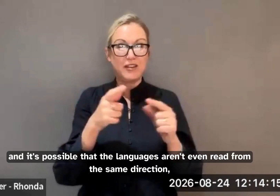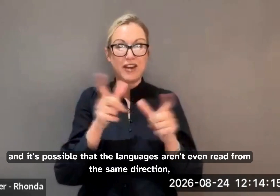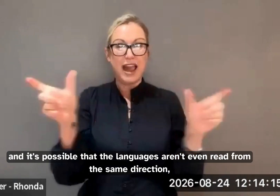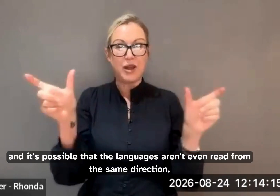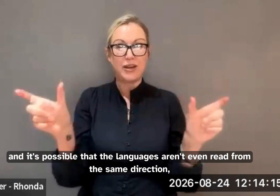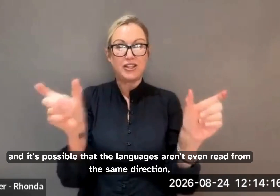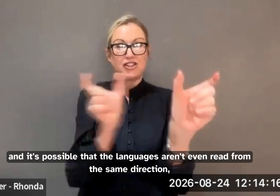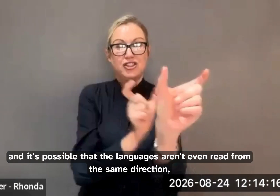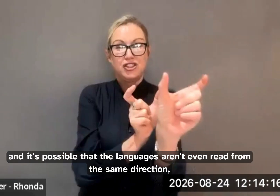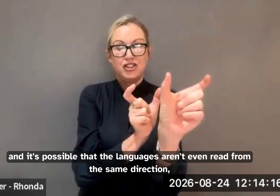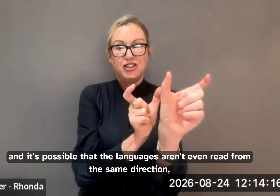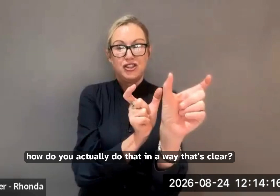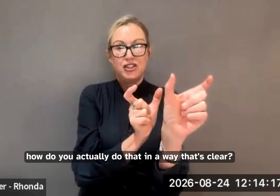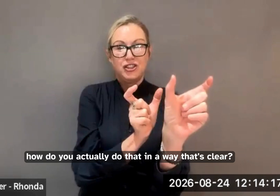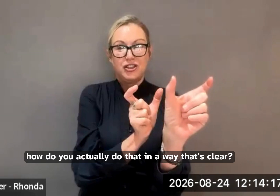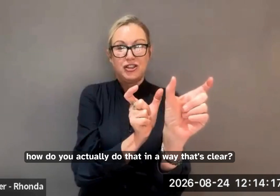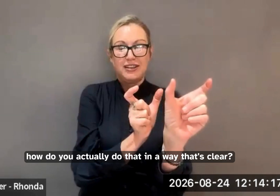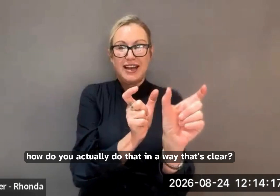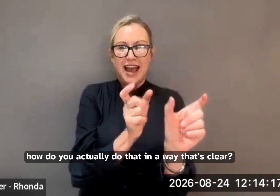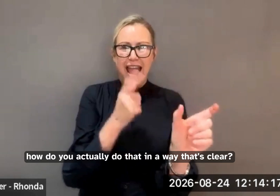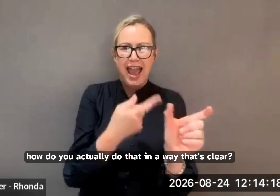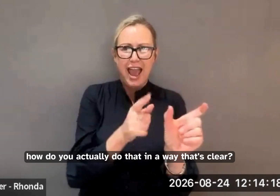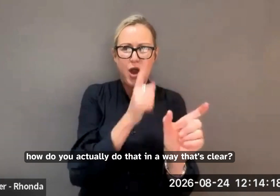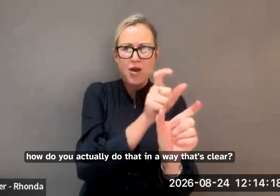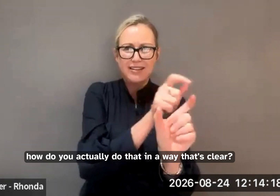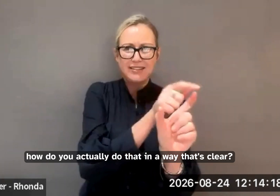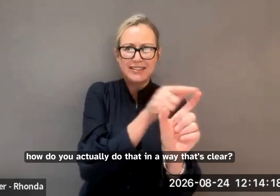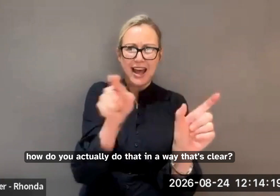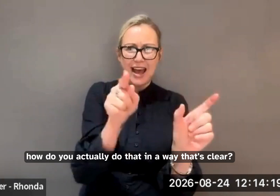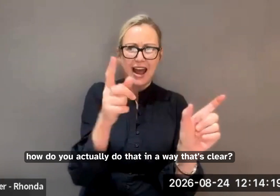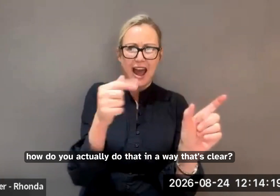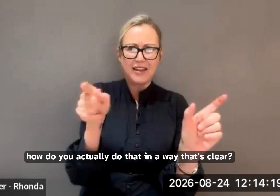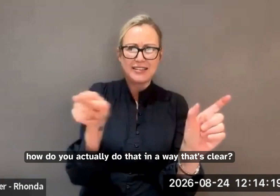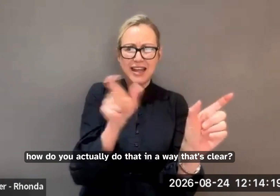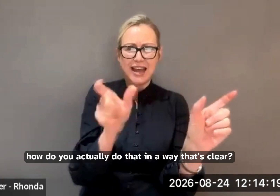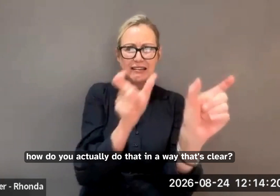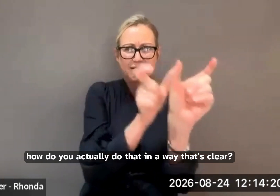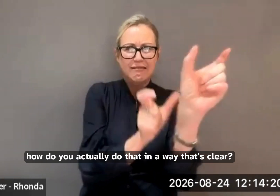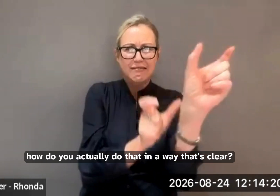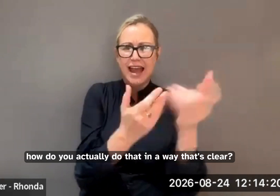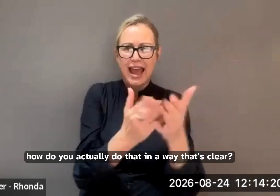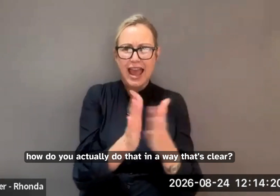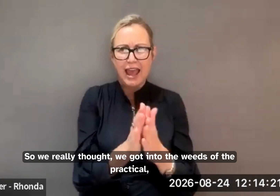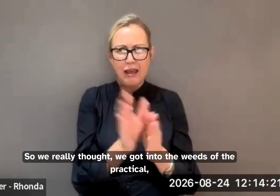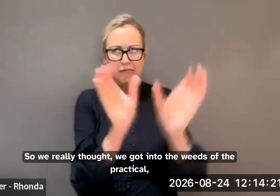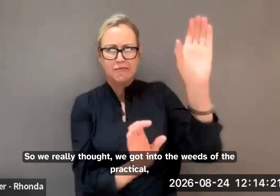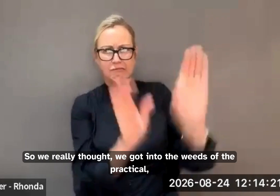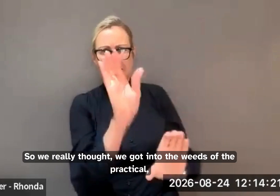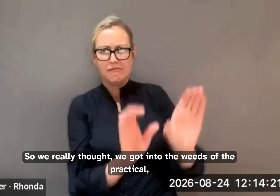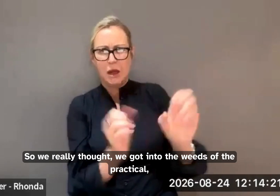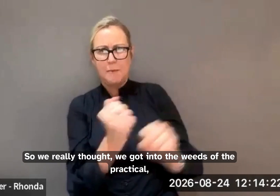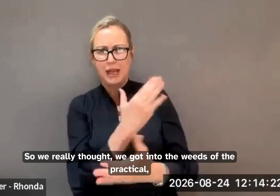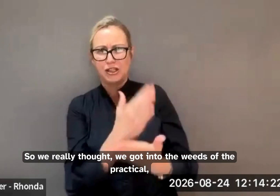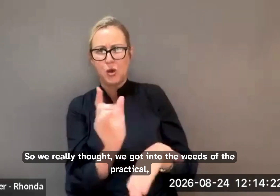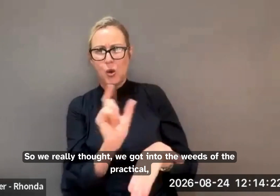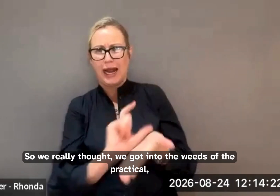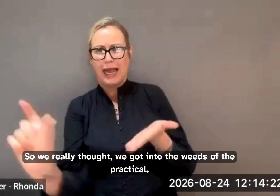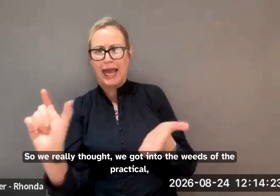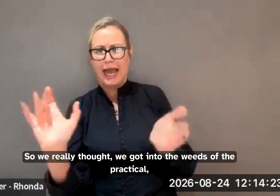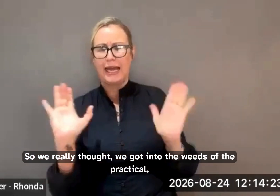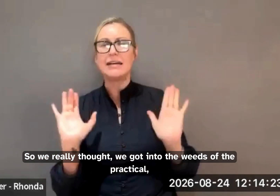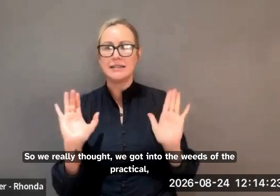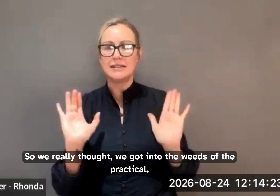aren't even read from the same direction, how do you actually do that in a way that's clear? So we